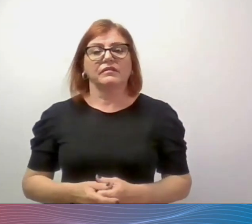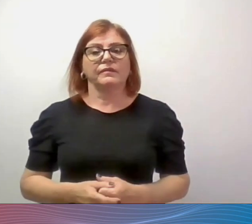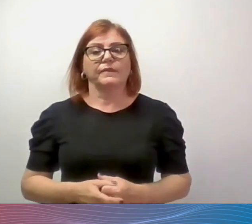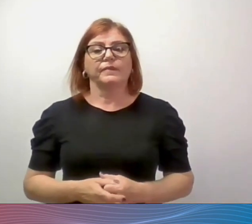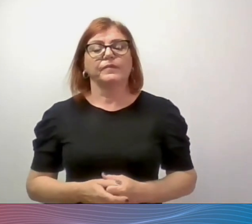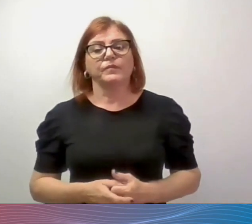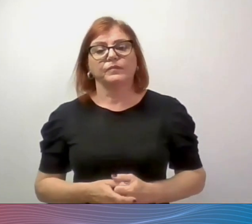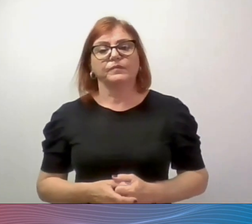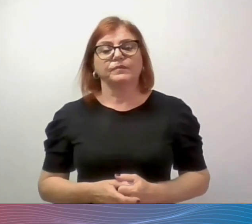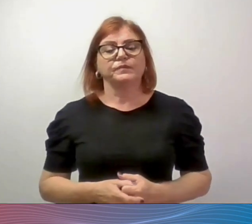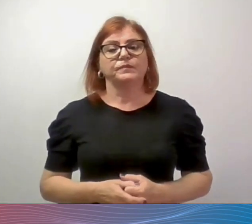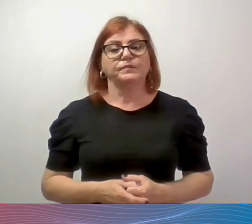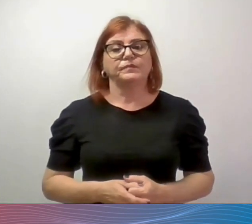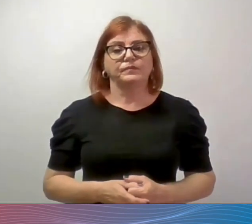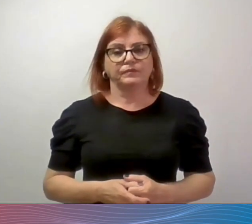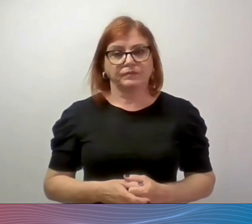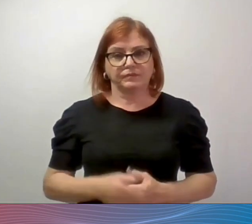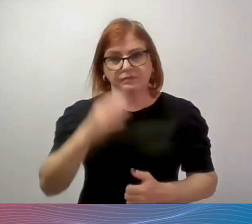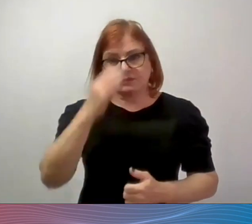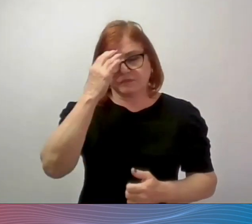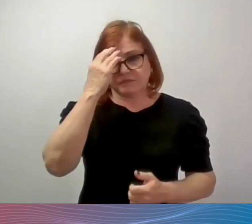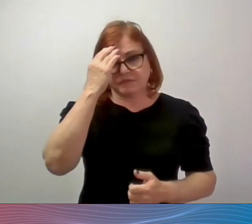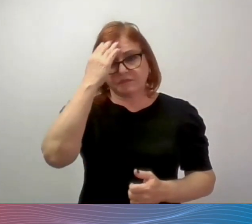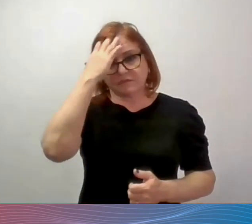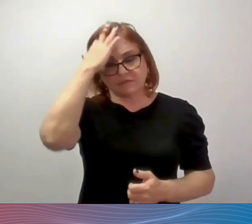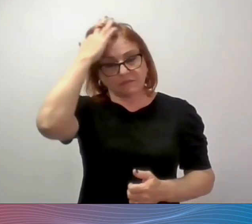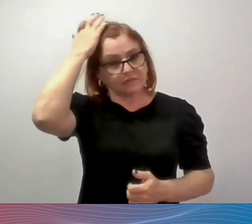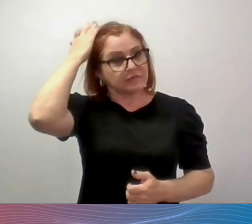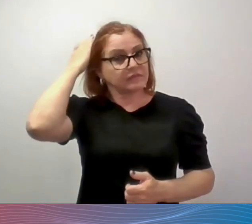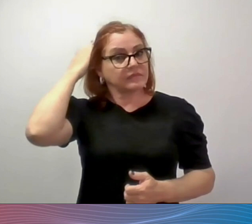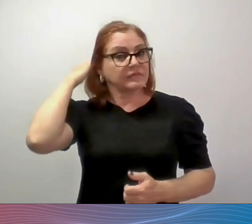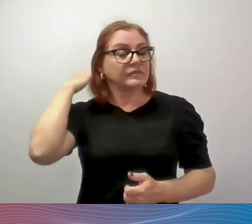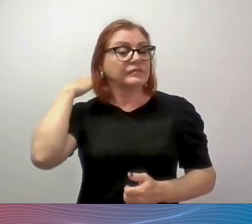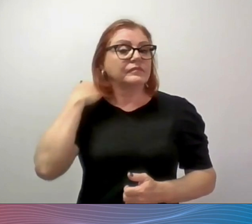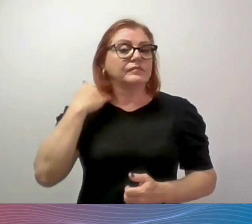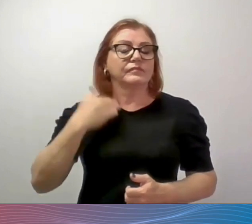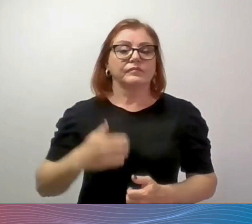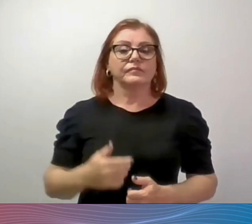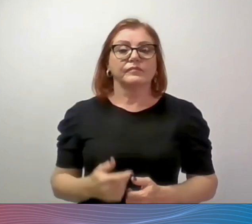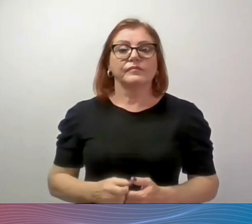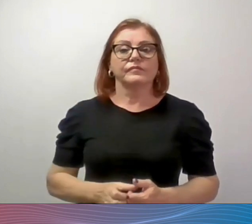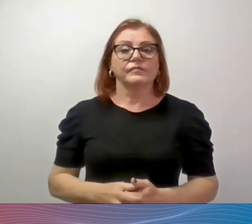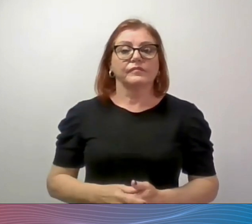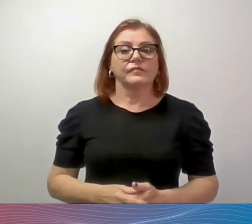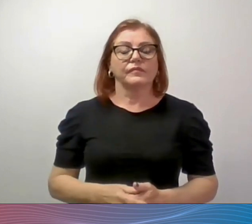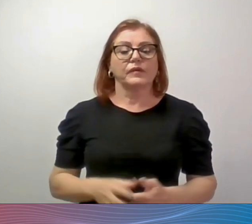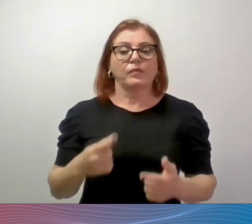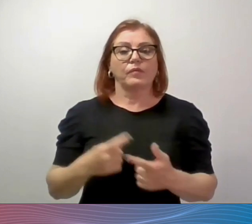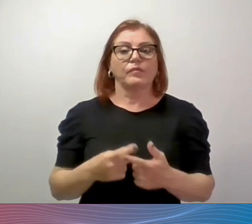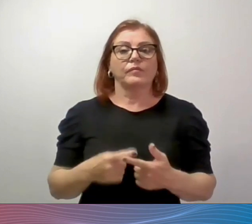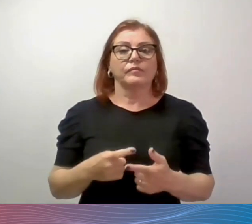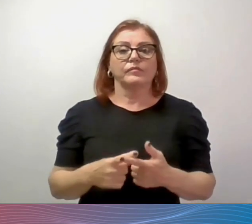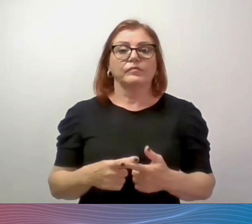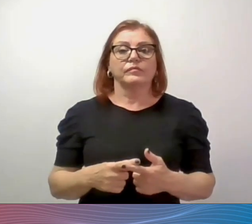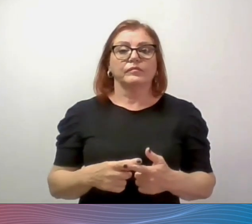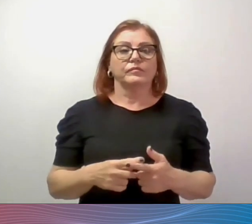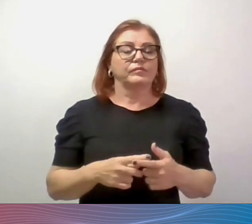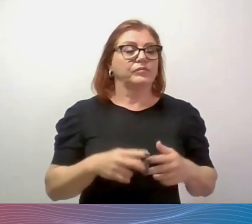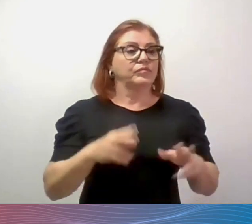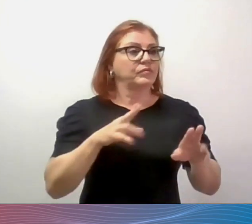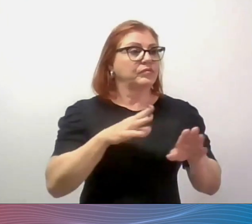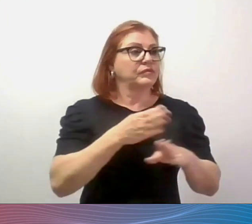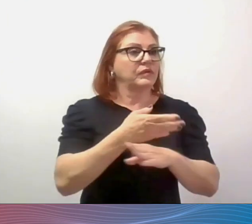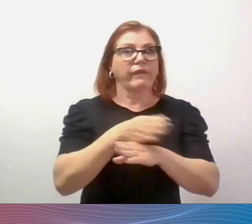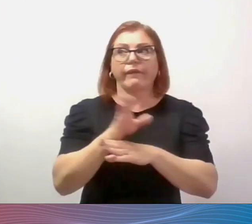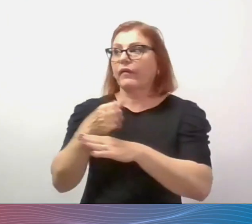exceeding in jokes when we're talking about serious matters. Porque distrai e dilui o encargo. Because that's going to